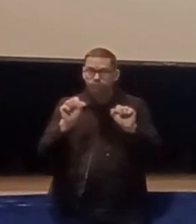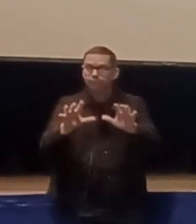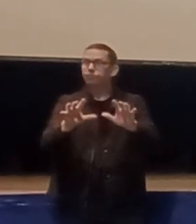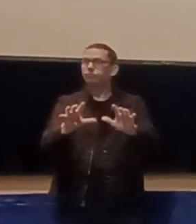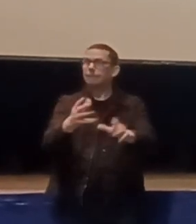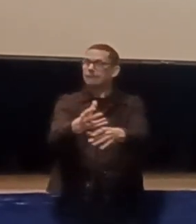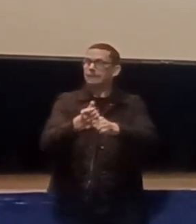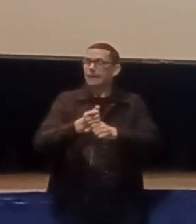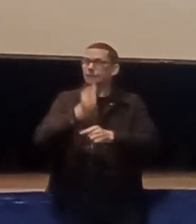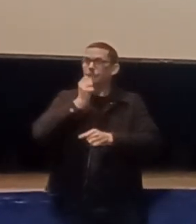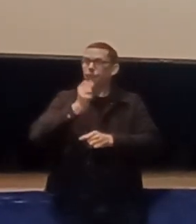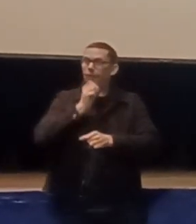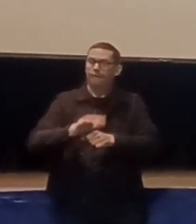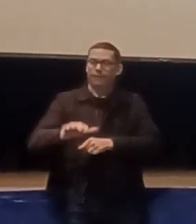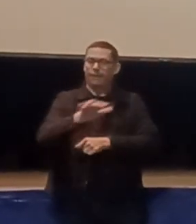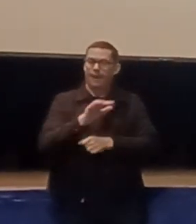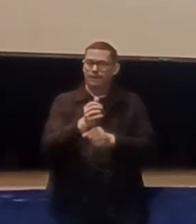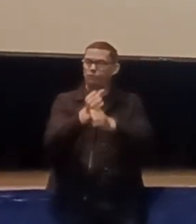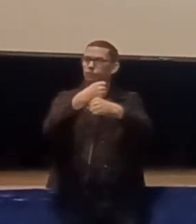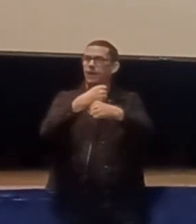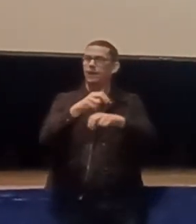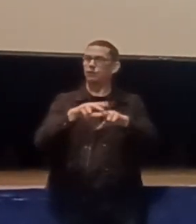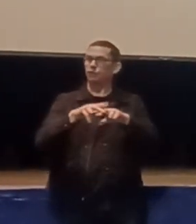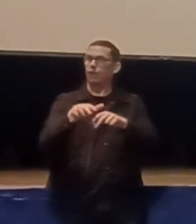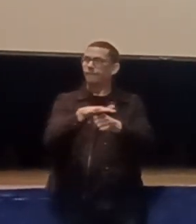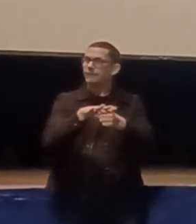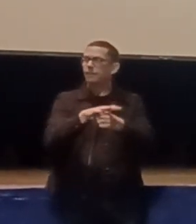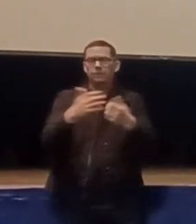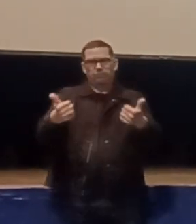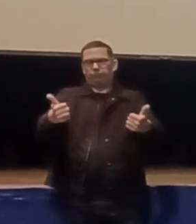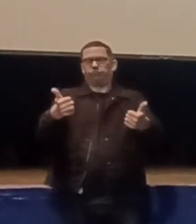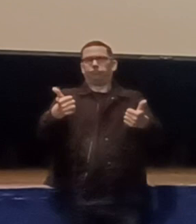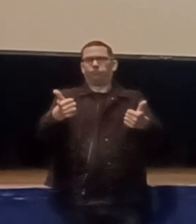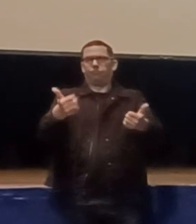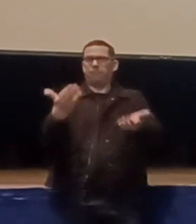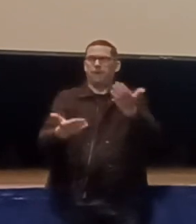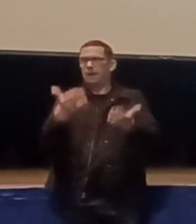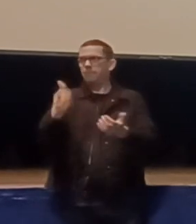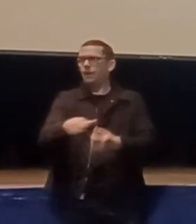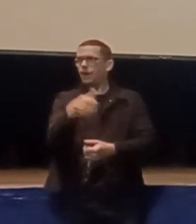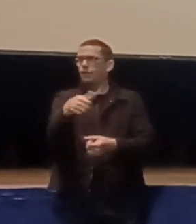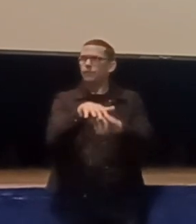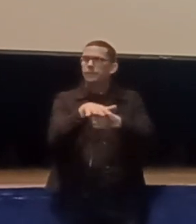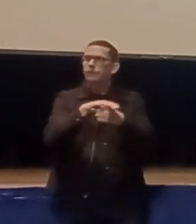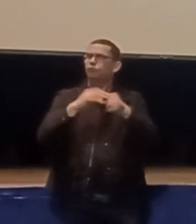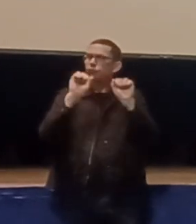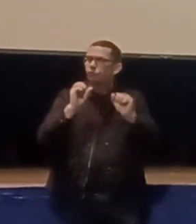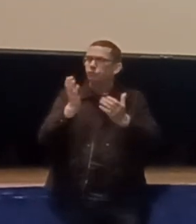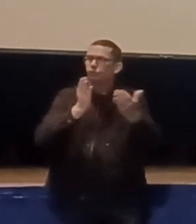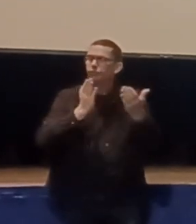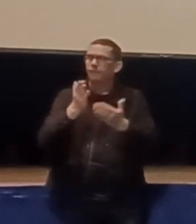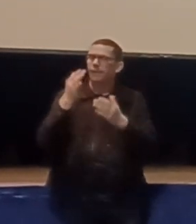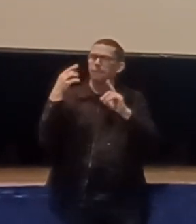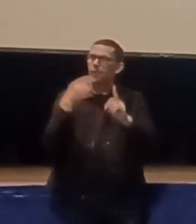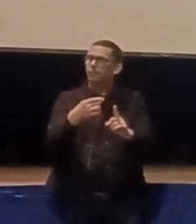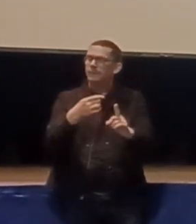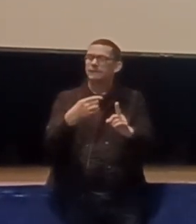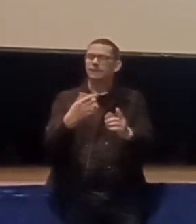land and turn it into a salt facility, there are probably other locations that could conceivably serve this, but we do not